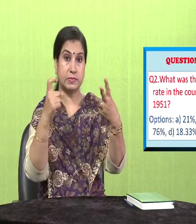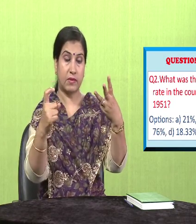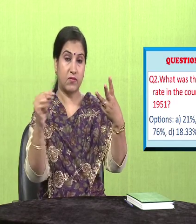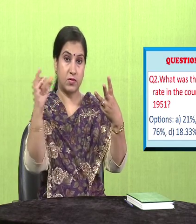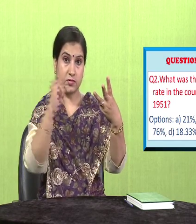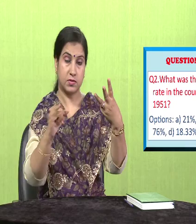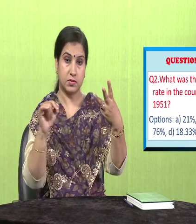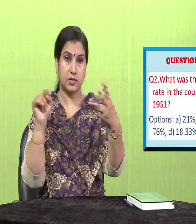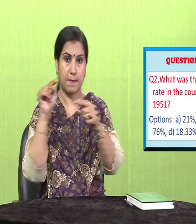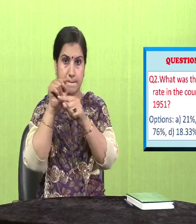76%,